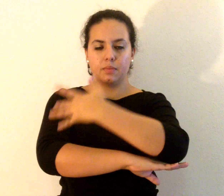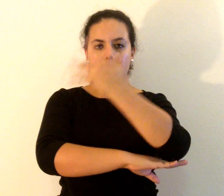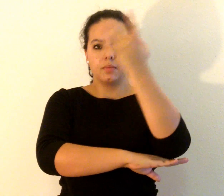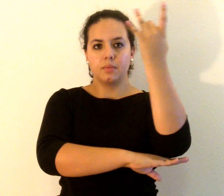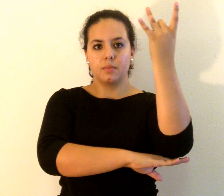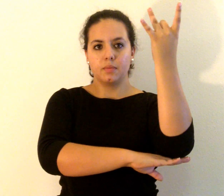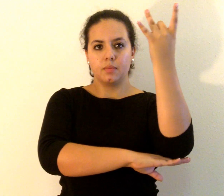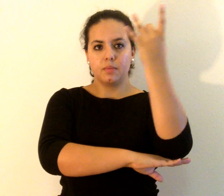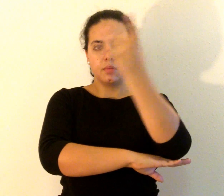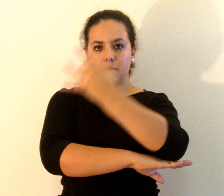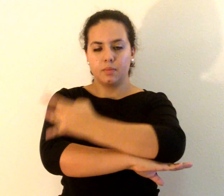days.